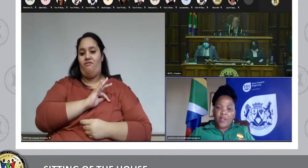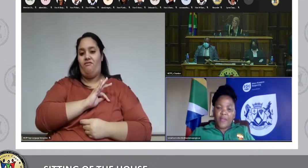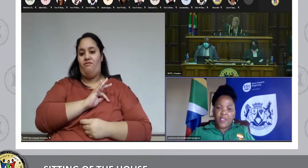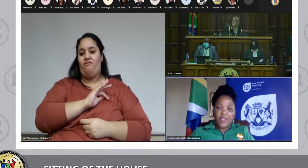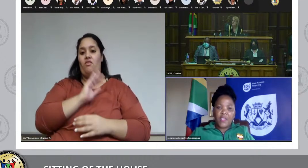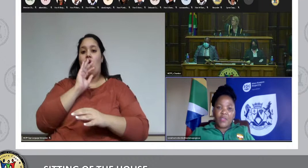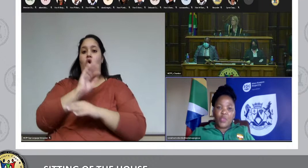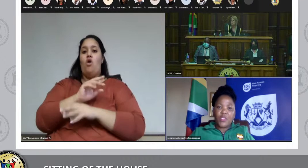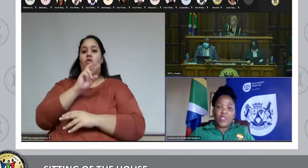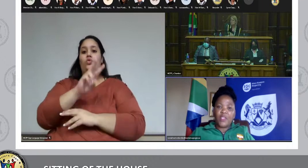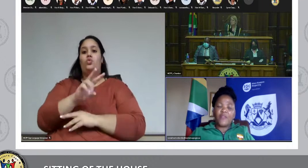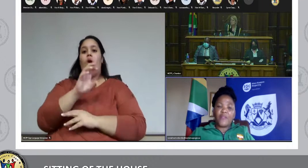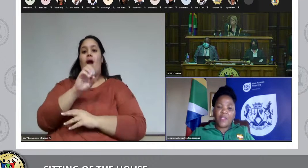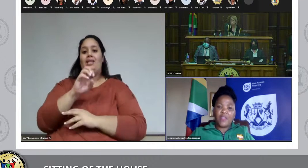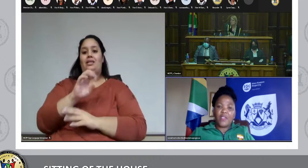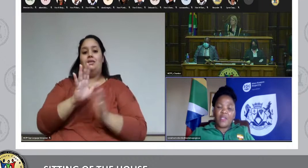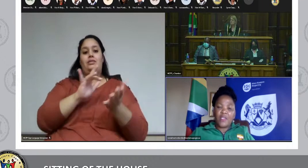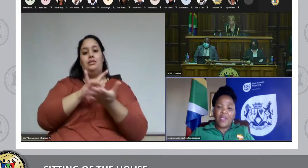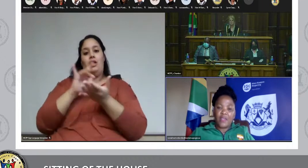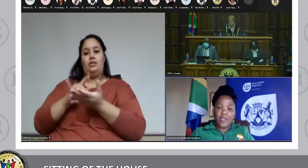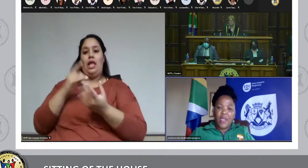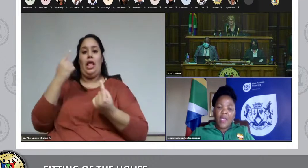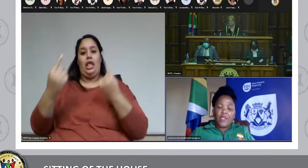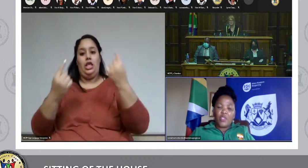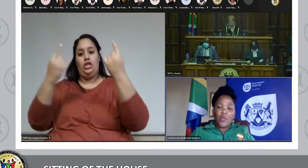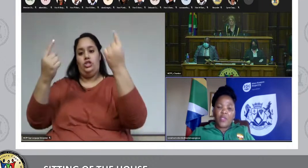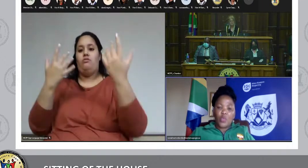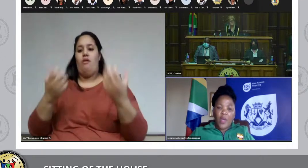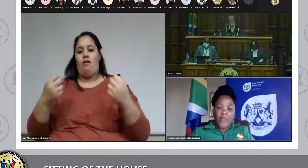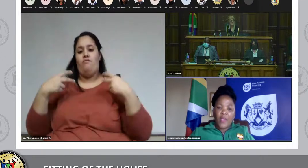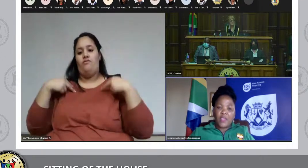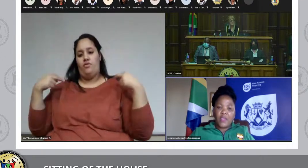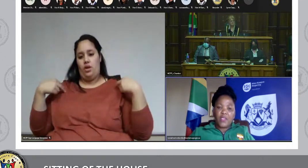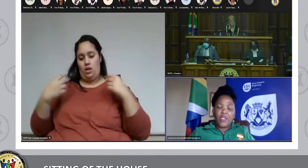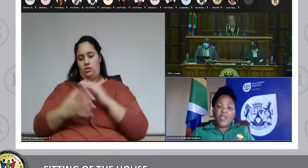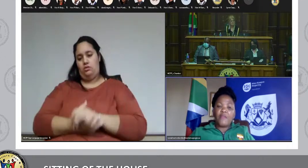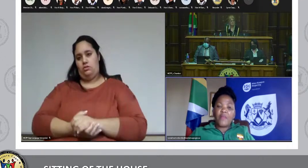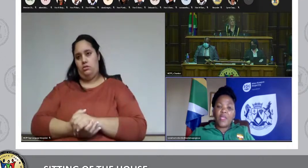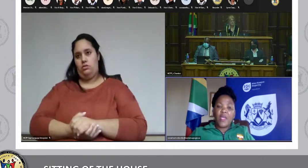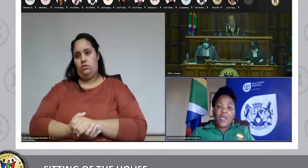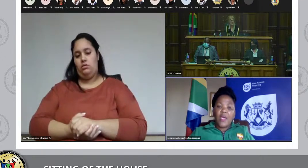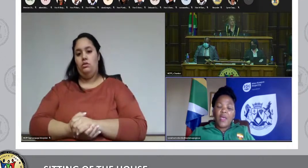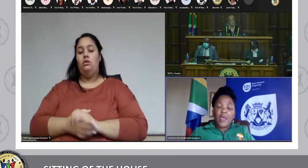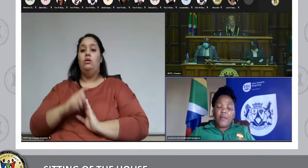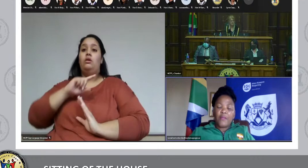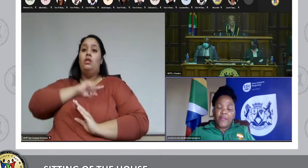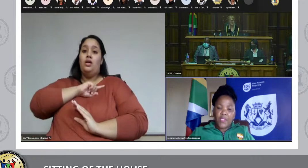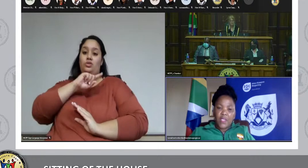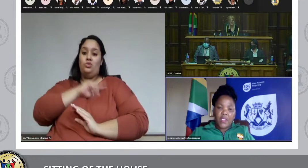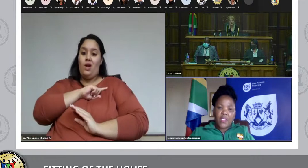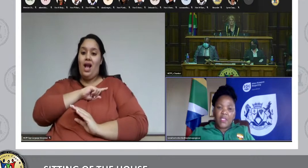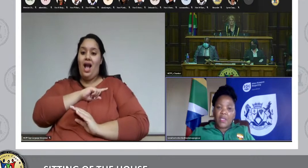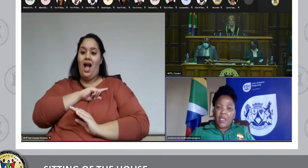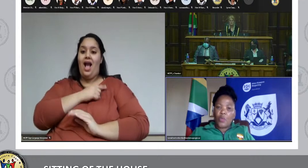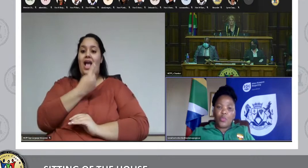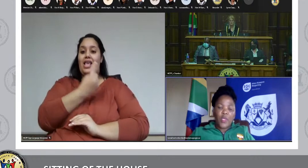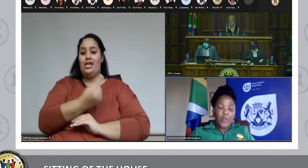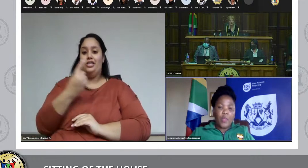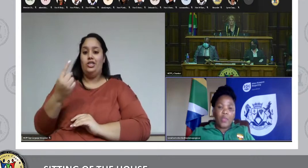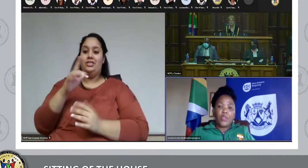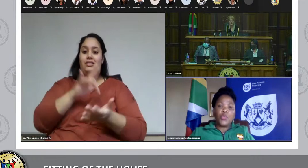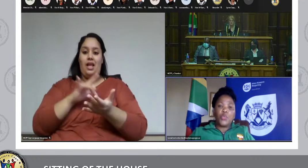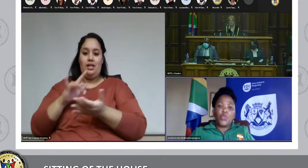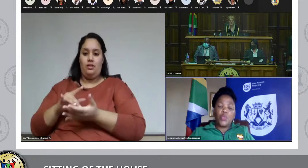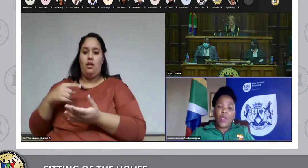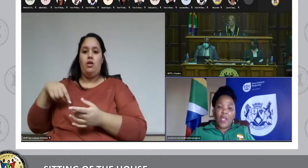than 200 facilities, which is each and every facility there's a nurse. So that's why that each and every facility could